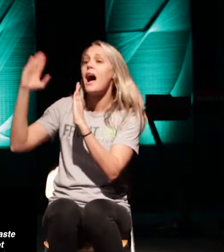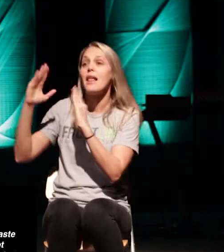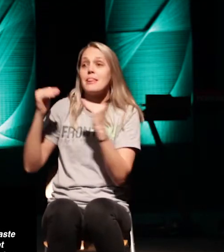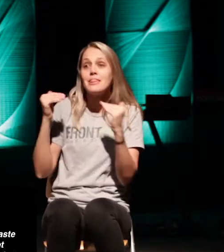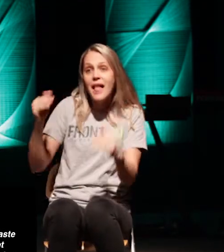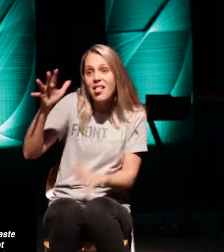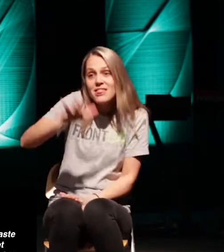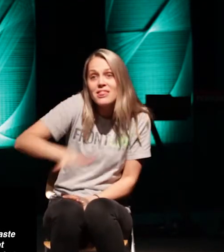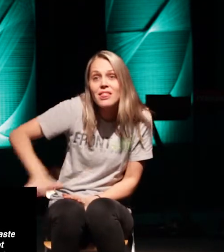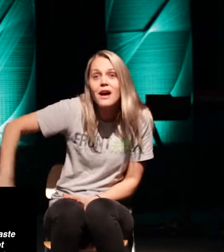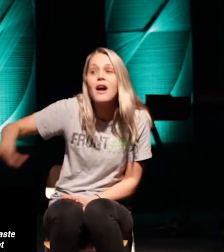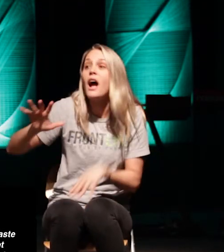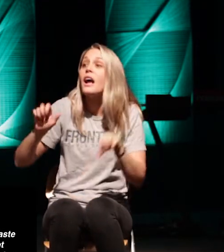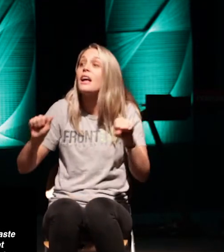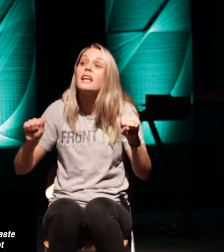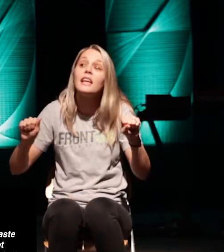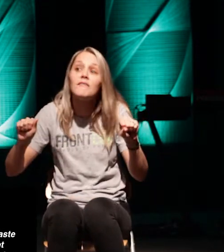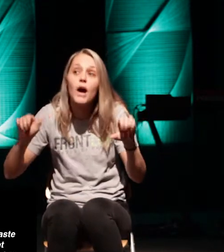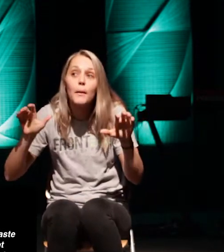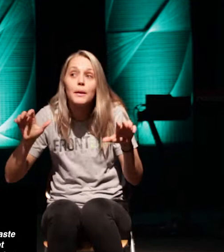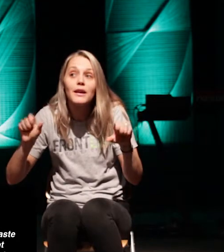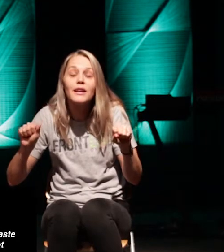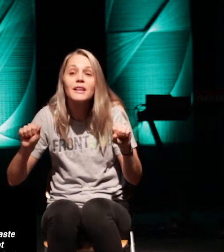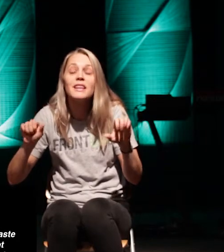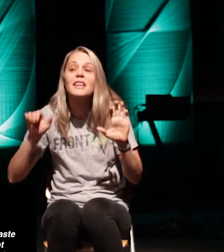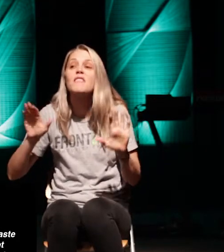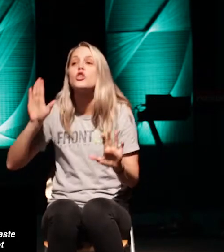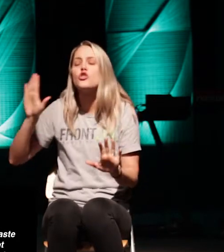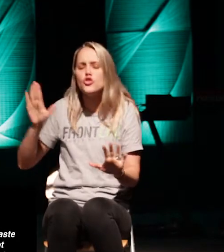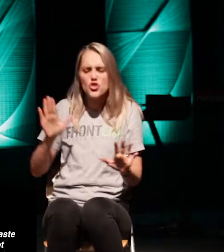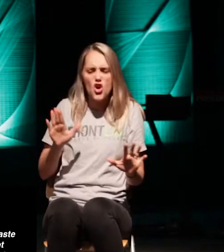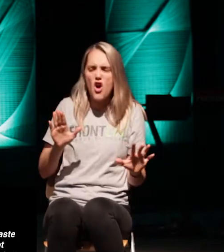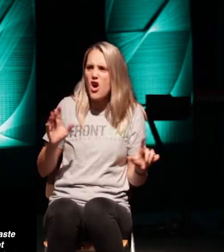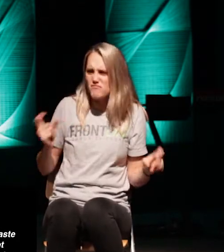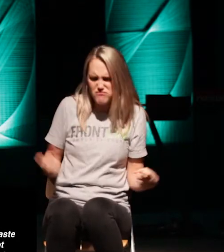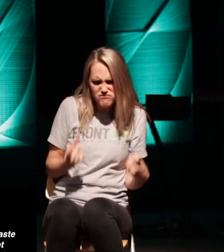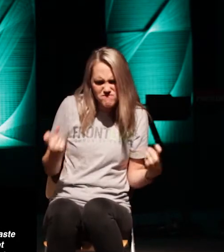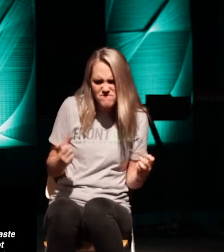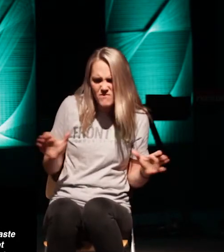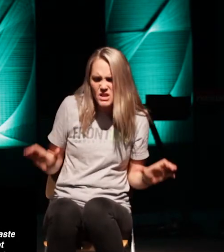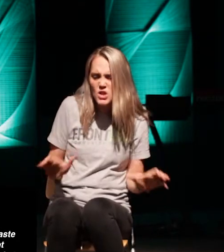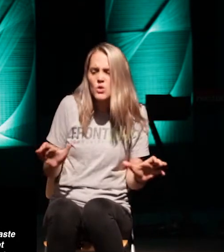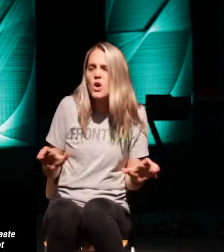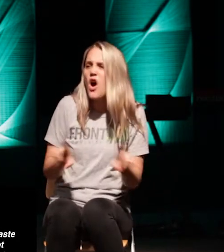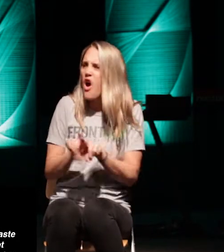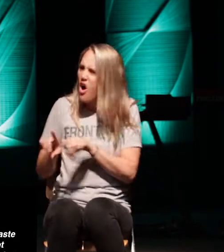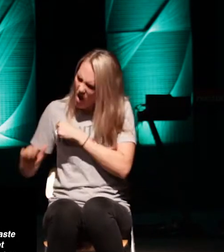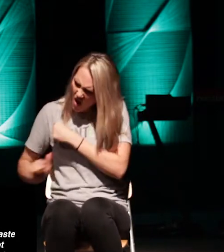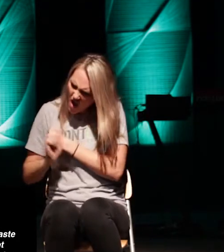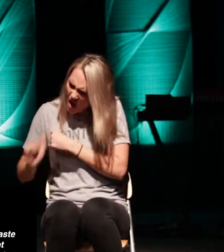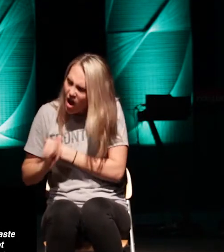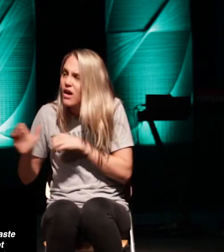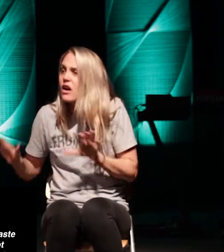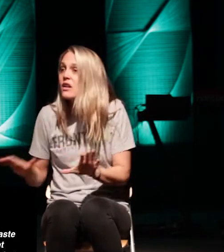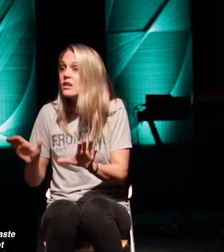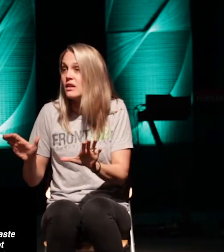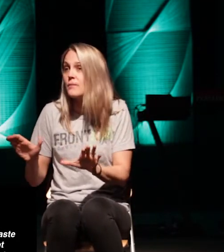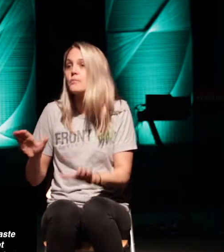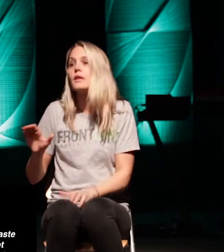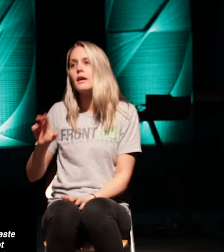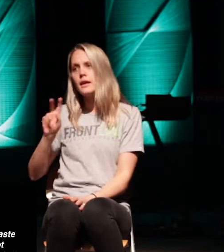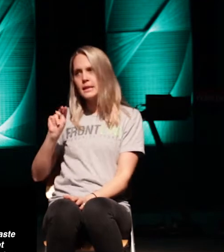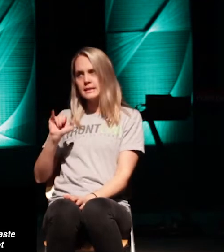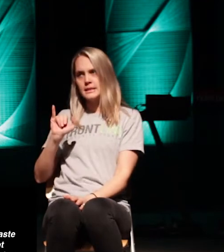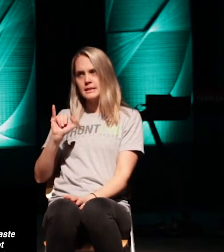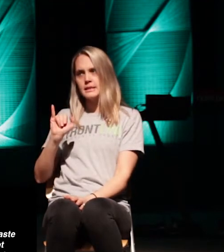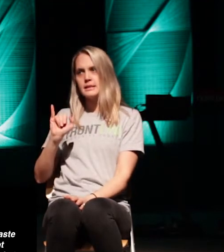line. Let them give up their evil ways and their violence. Nineveh was known for